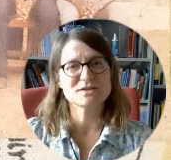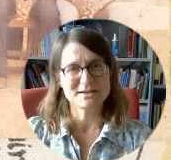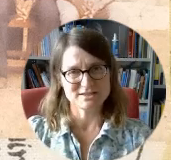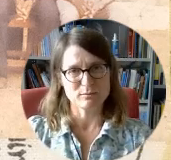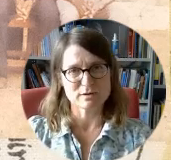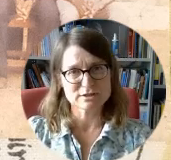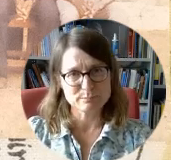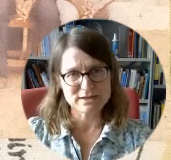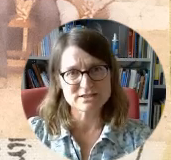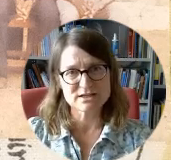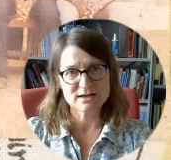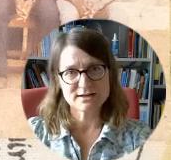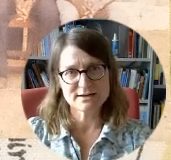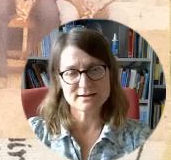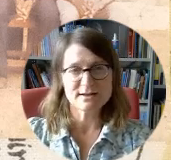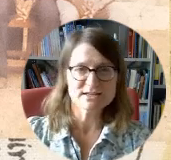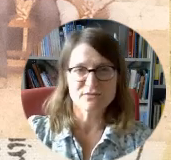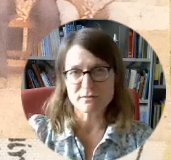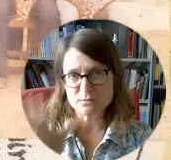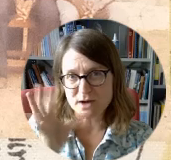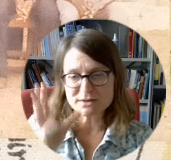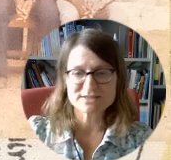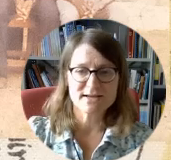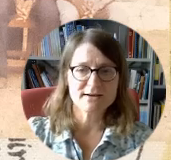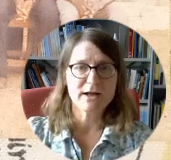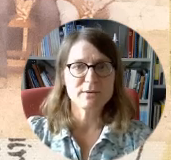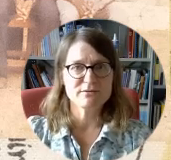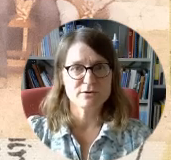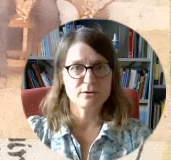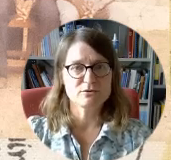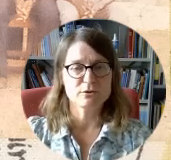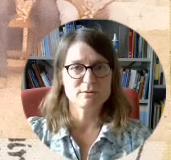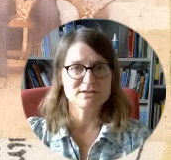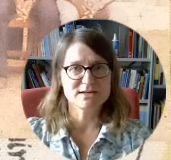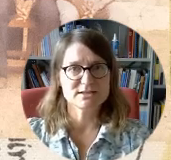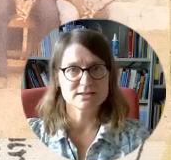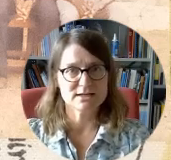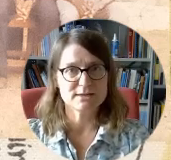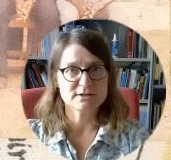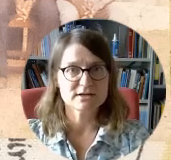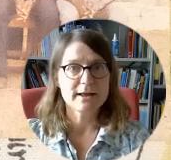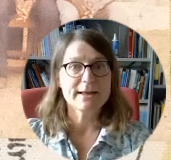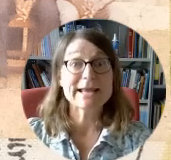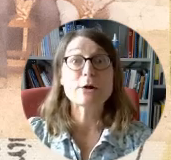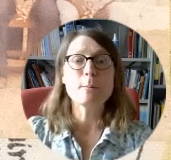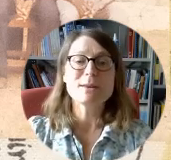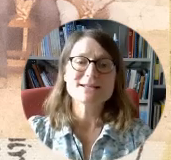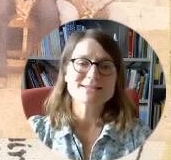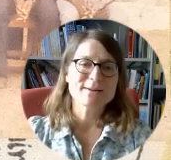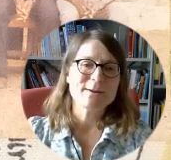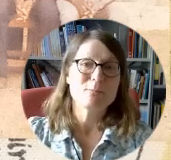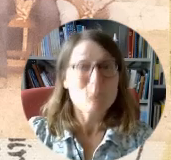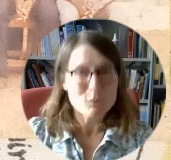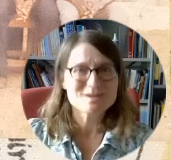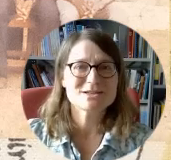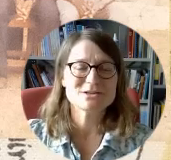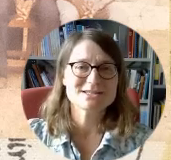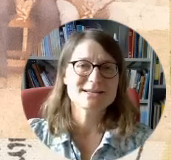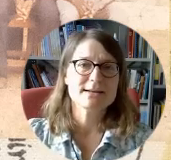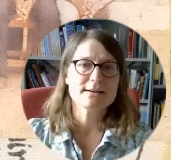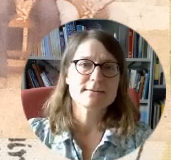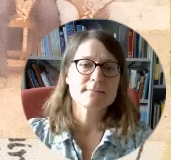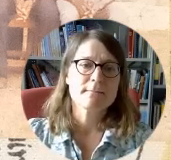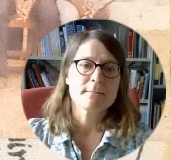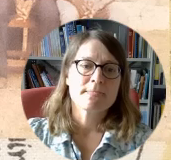more sign-supported speech, as far as we understand now, even though documentation is a little bit incomplete. More research